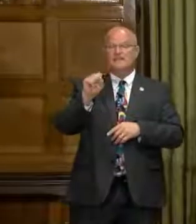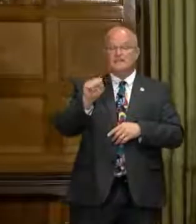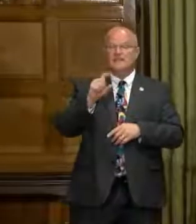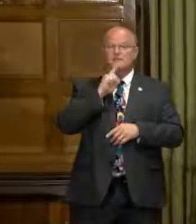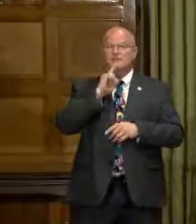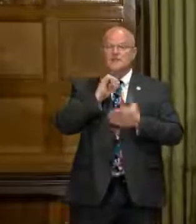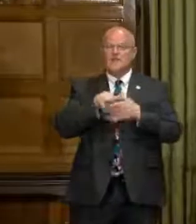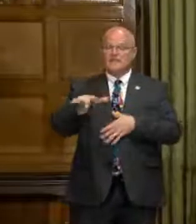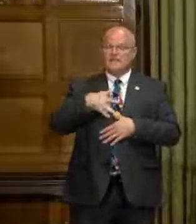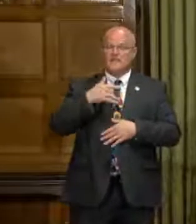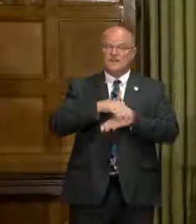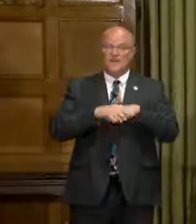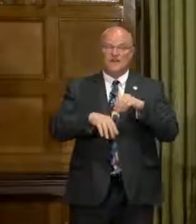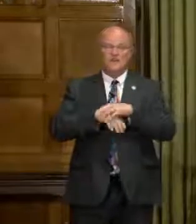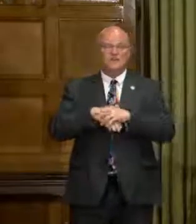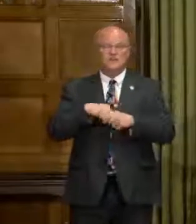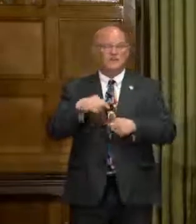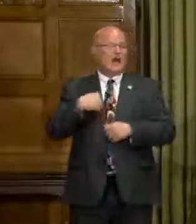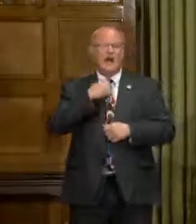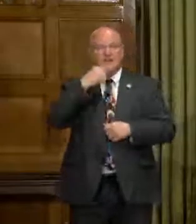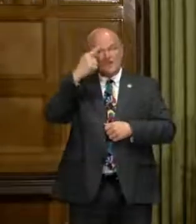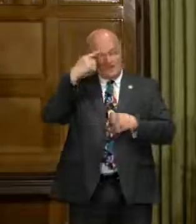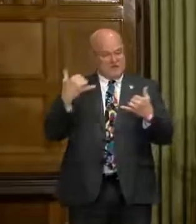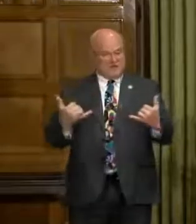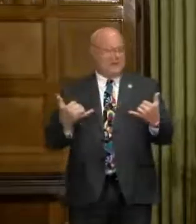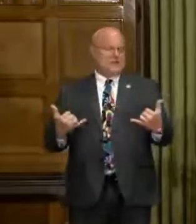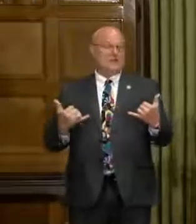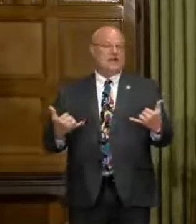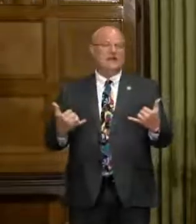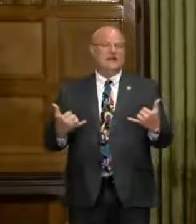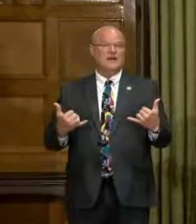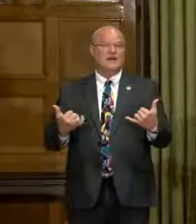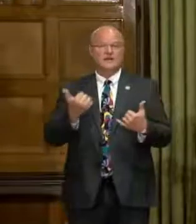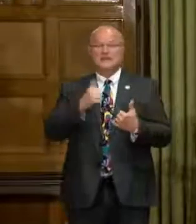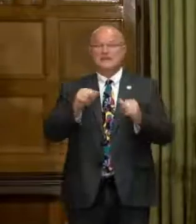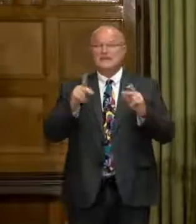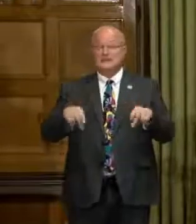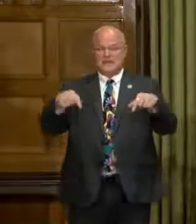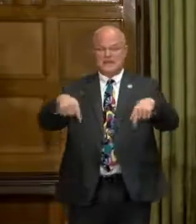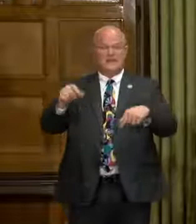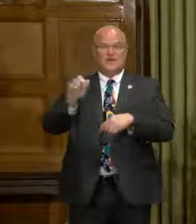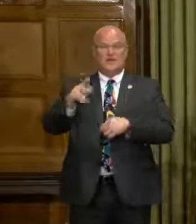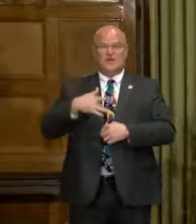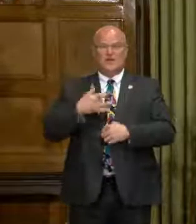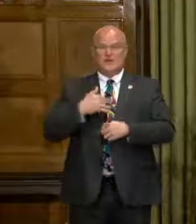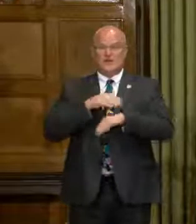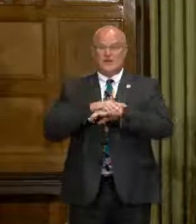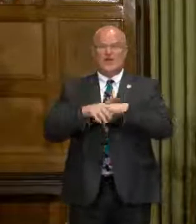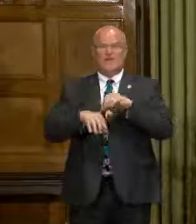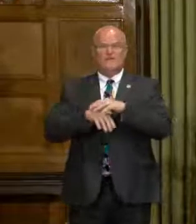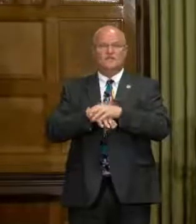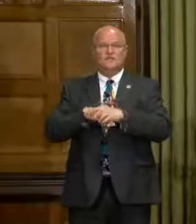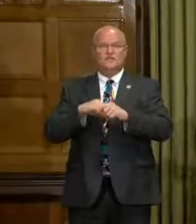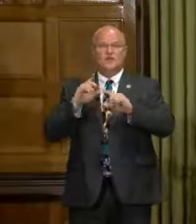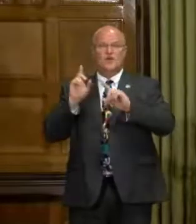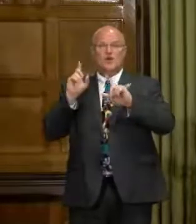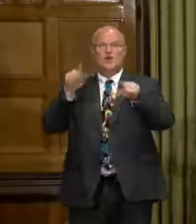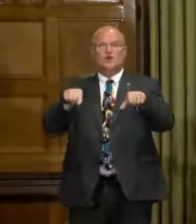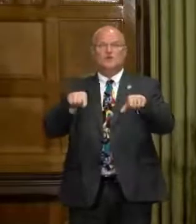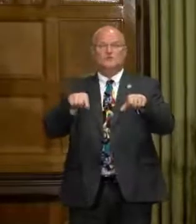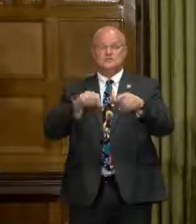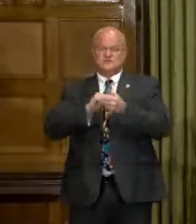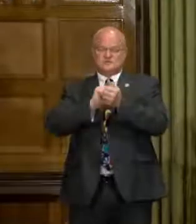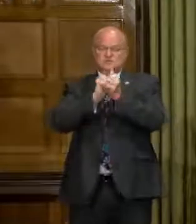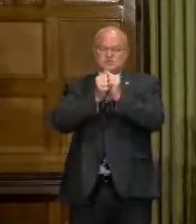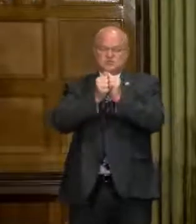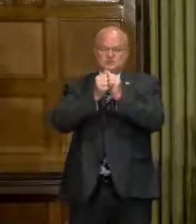making sure that they feel comfortable. I don't think right now anybody in Arkansas would feel comfortable going to a